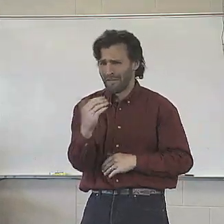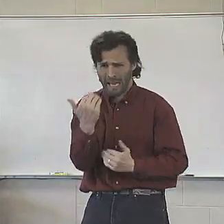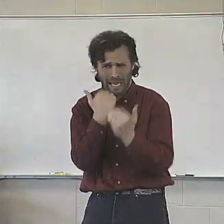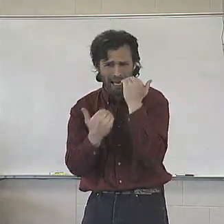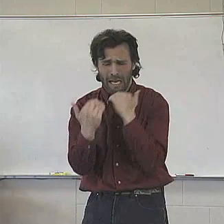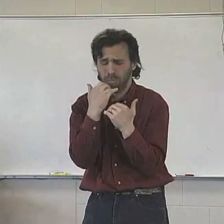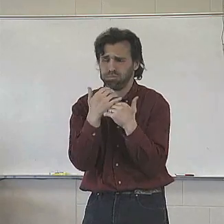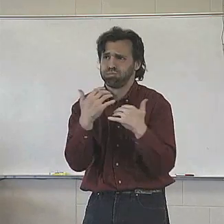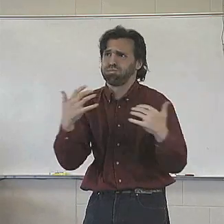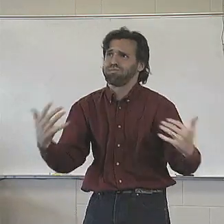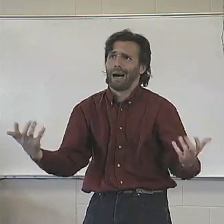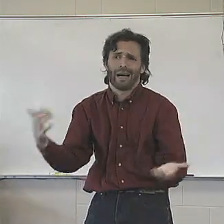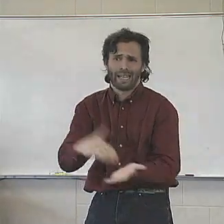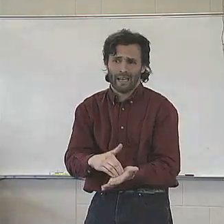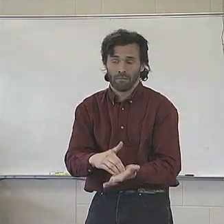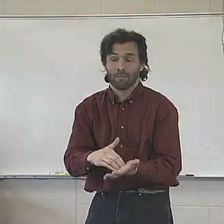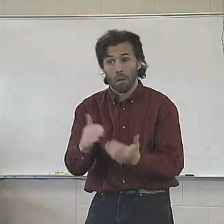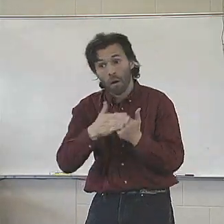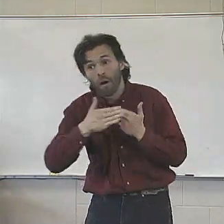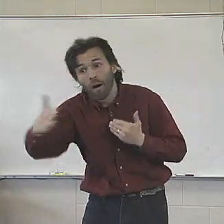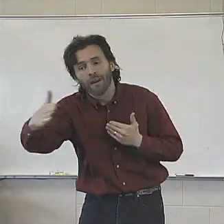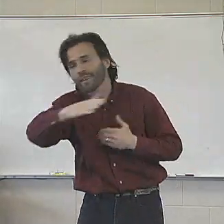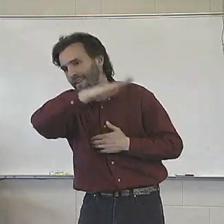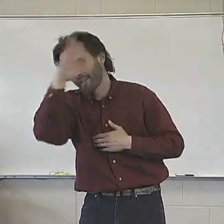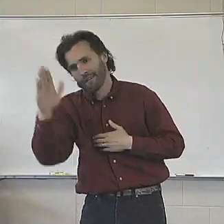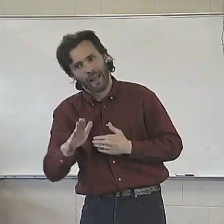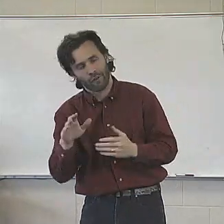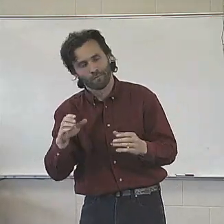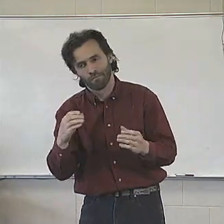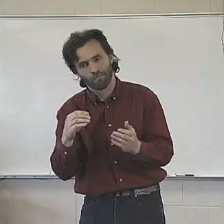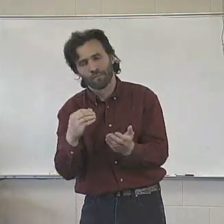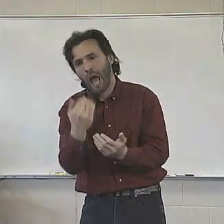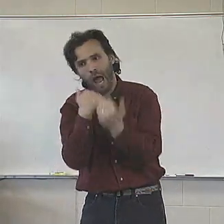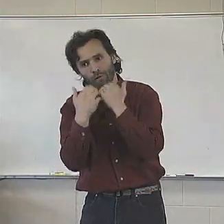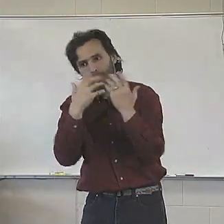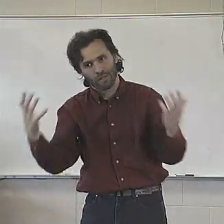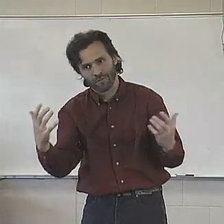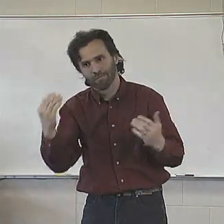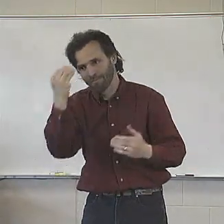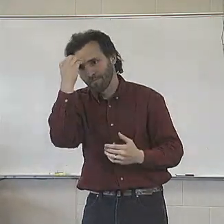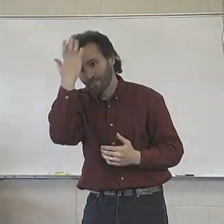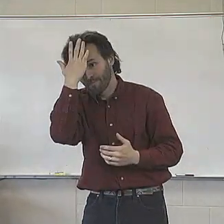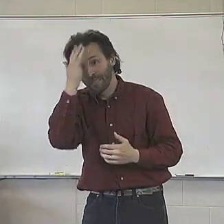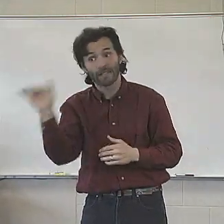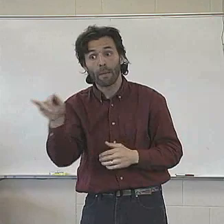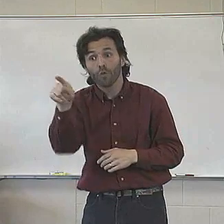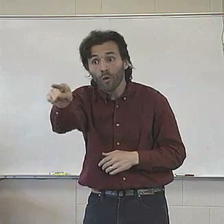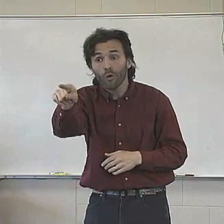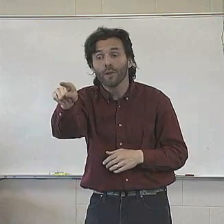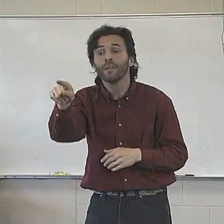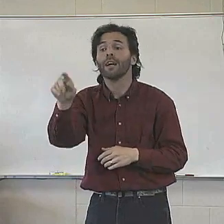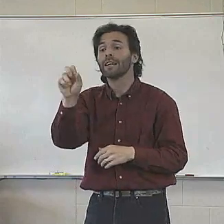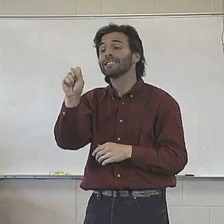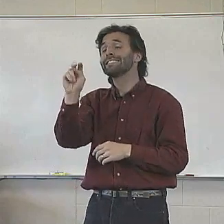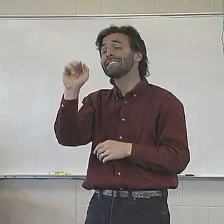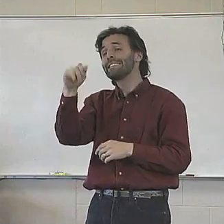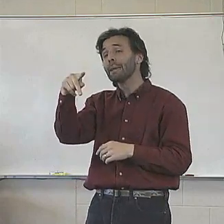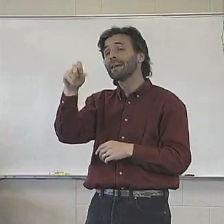again, ever. And he never did. And don't you do that either. Og snipp, snapp, snute, her eventyret